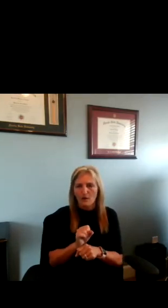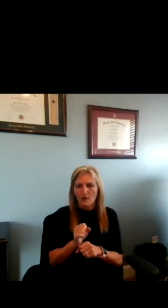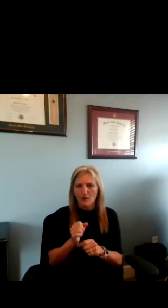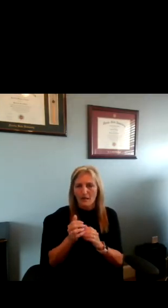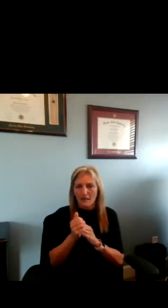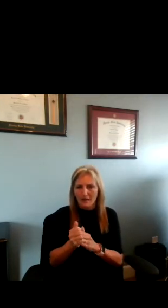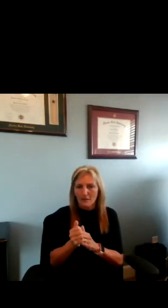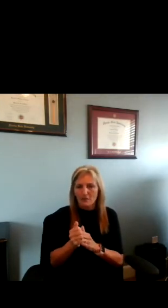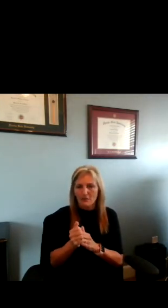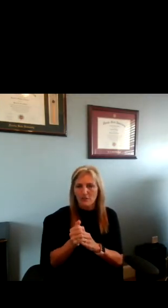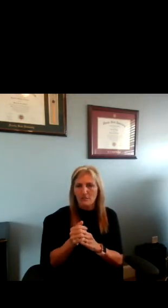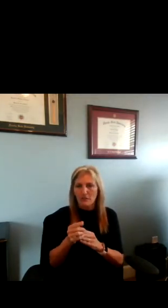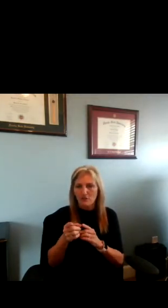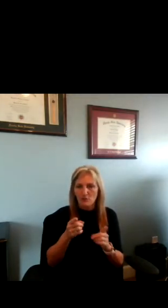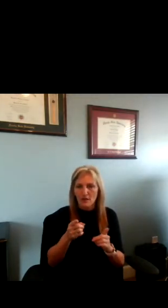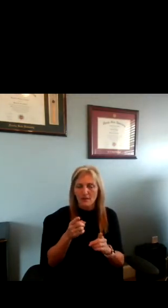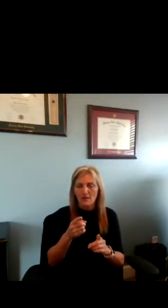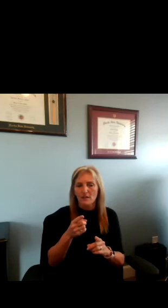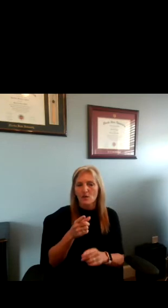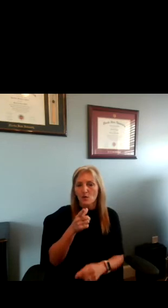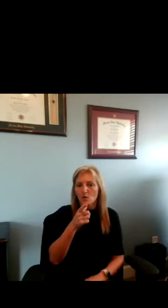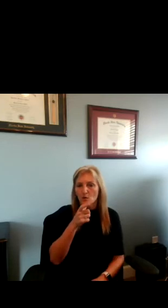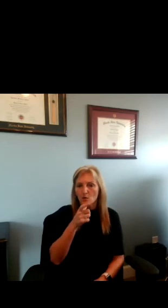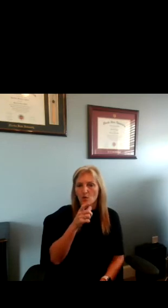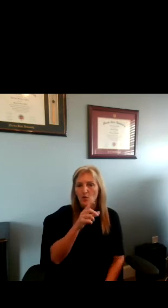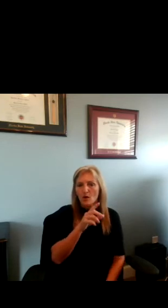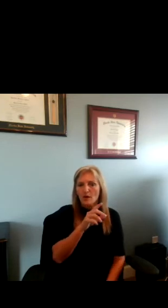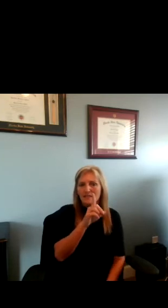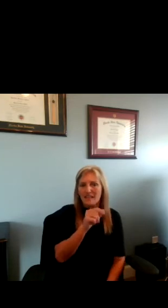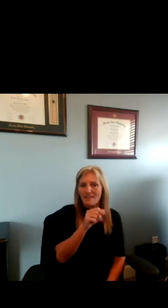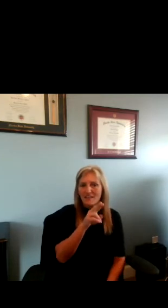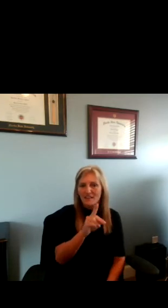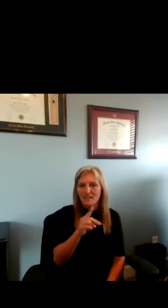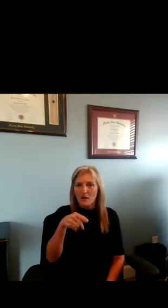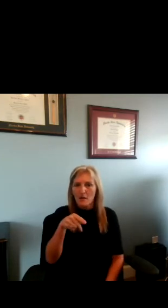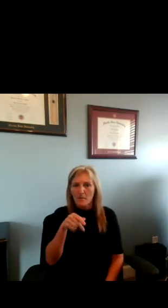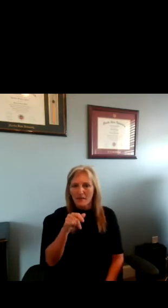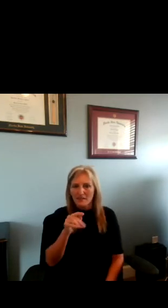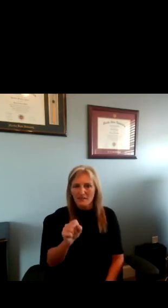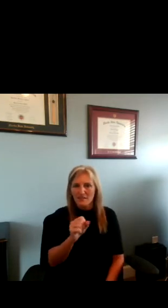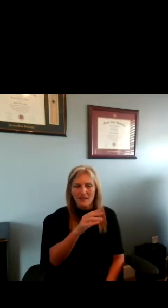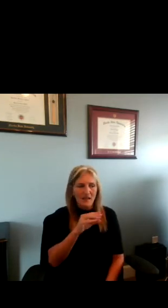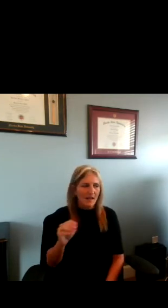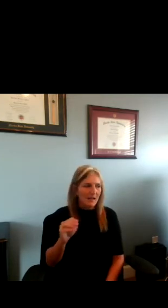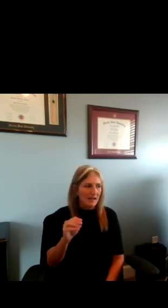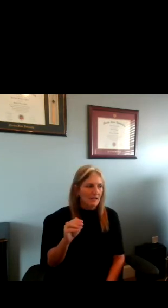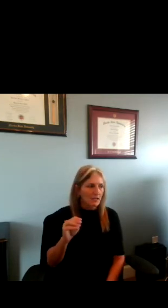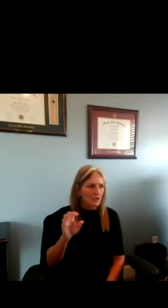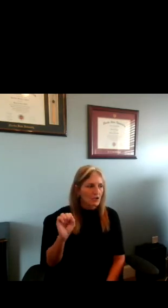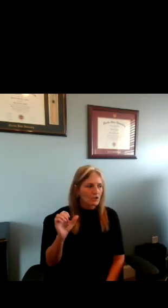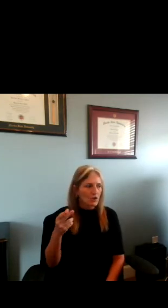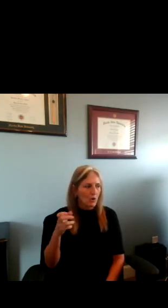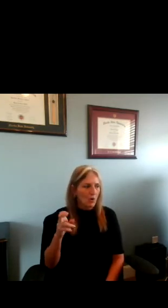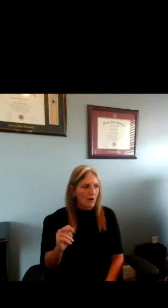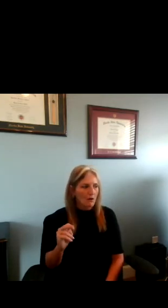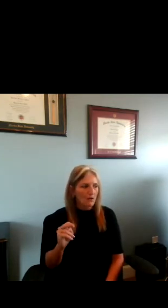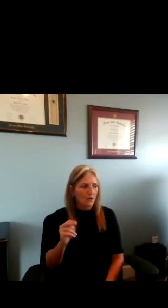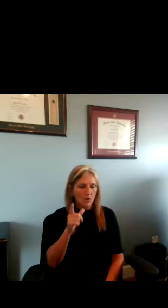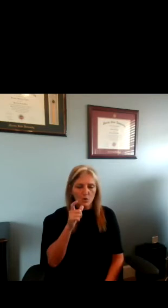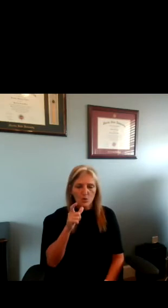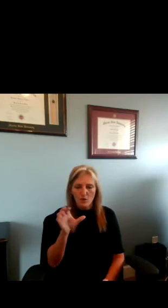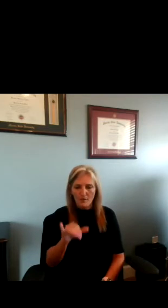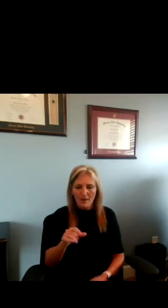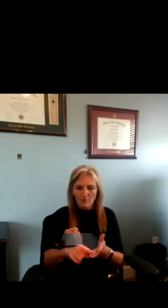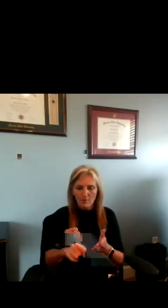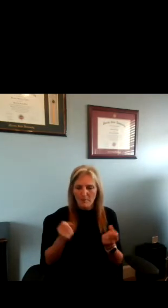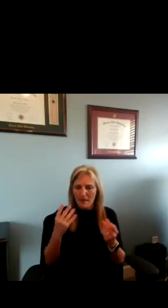leadership and direction of David Pitts and Preeti Chauhan for their work on this initiative for the past nearly 3 years and Urban